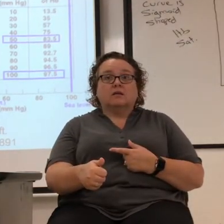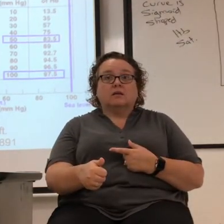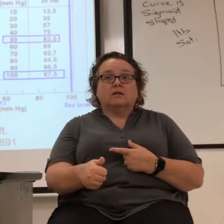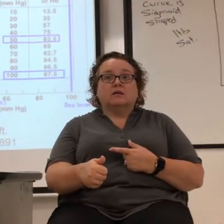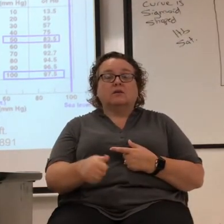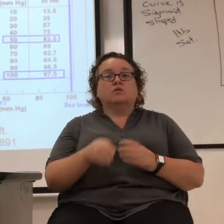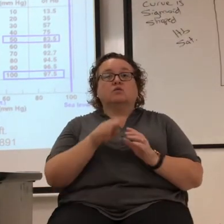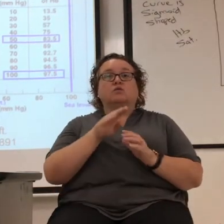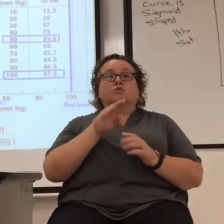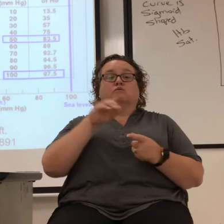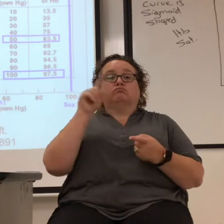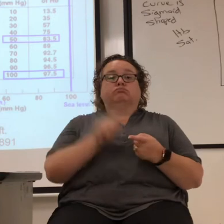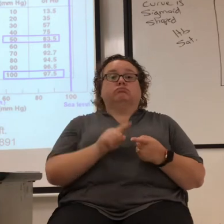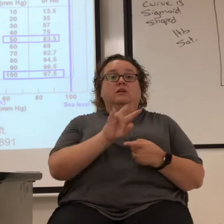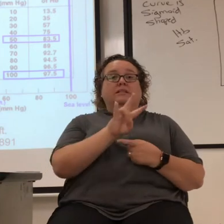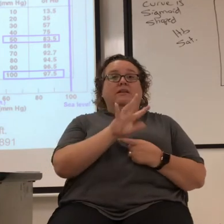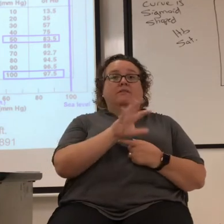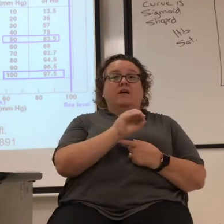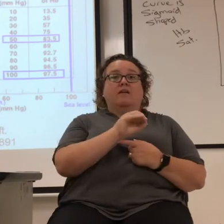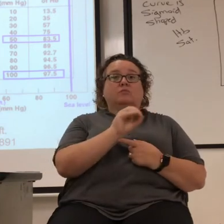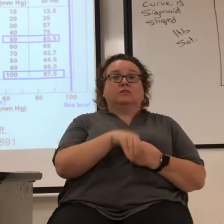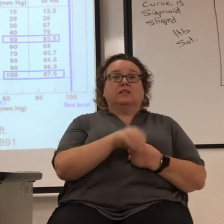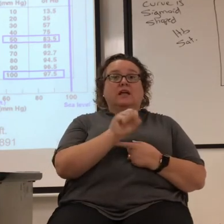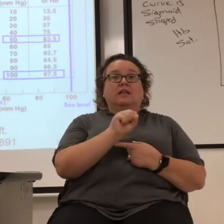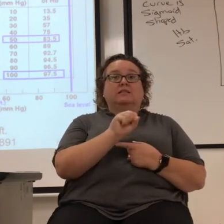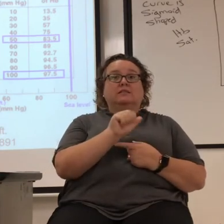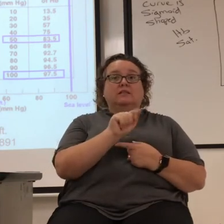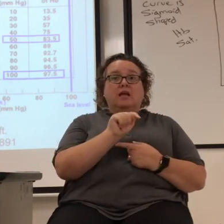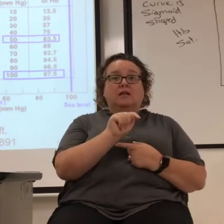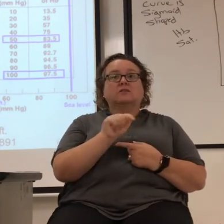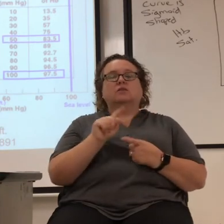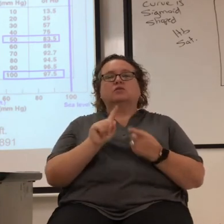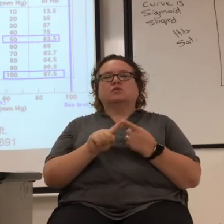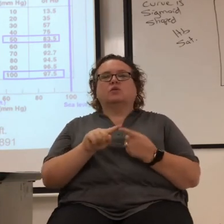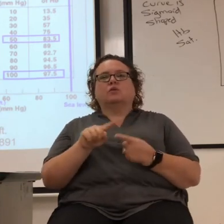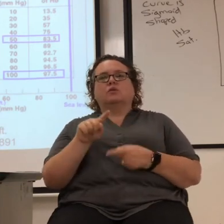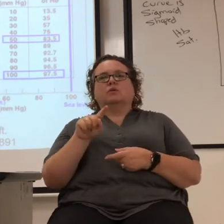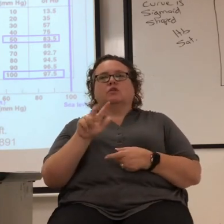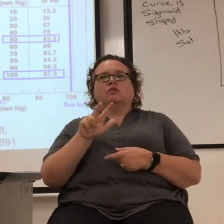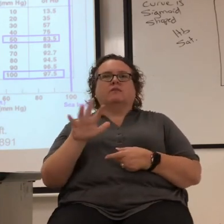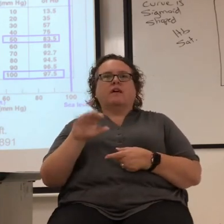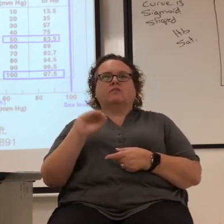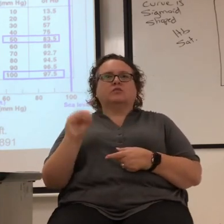You drop from 75% sat to like 13.5% sat.